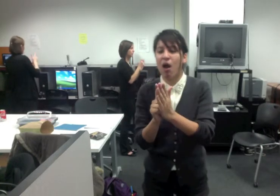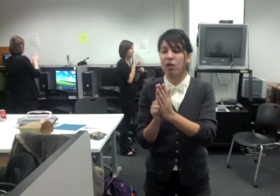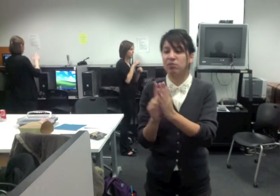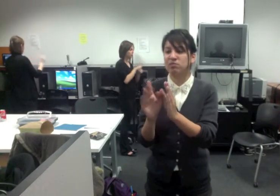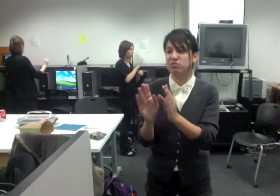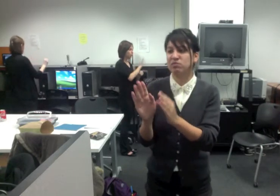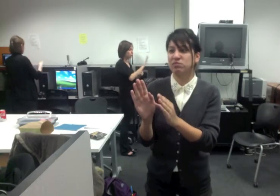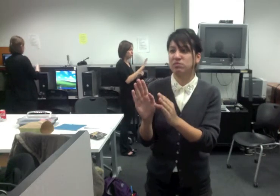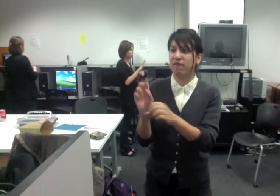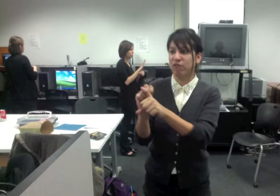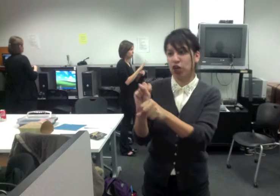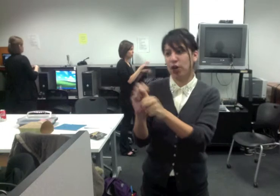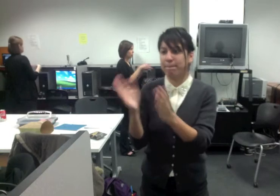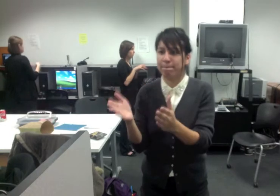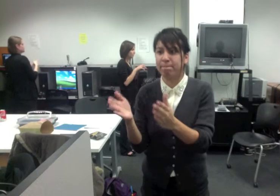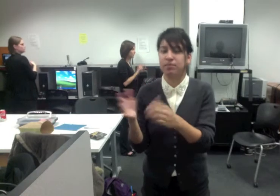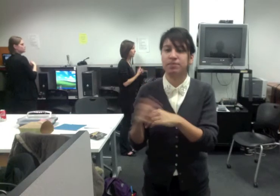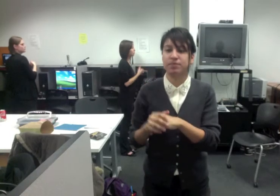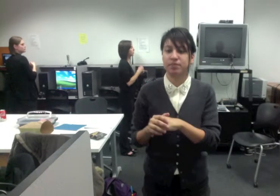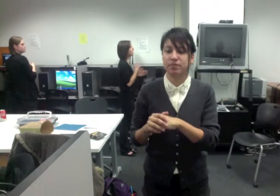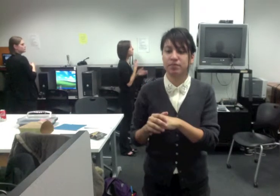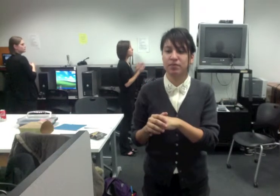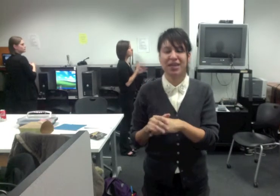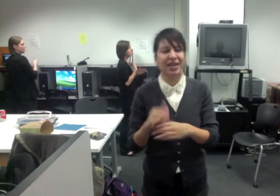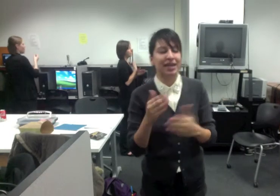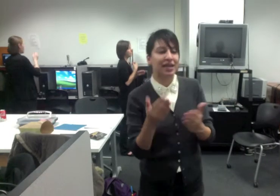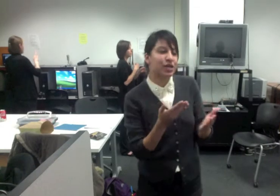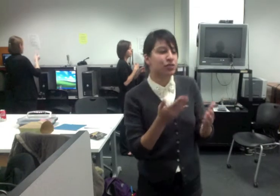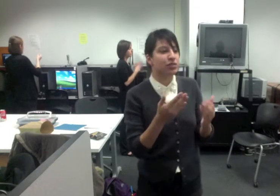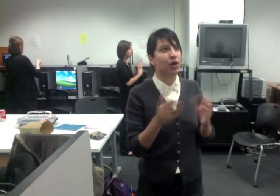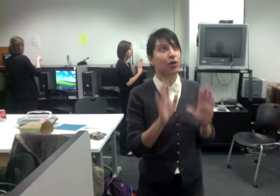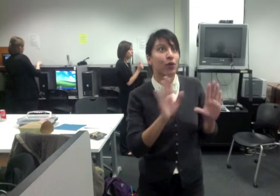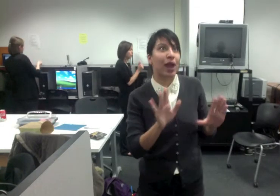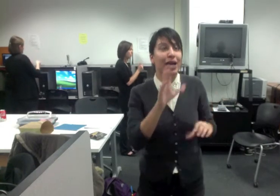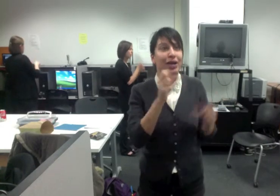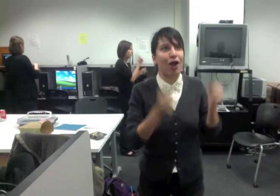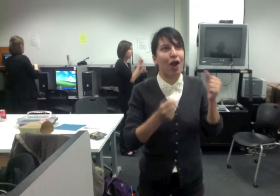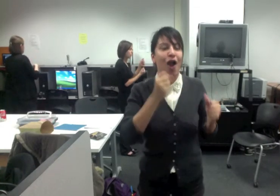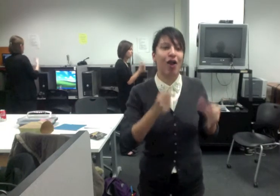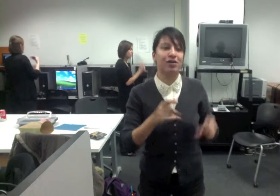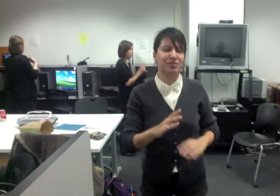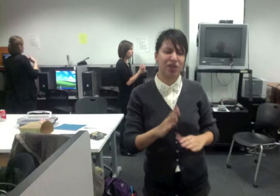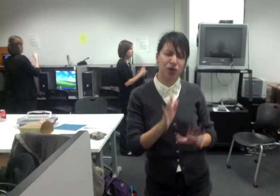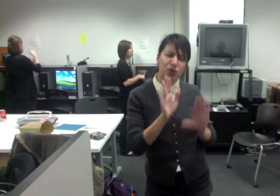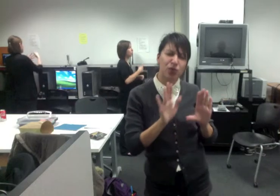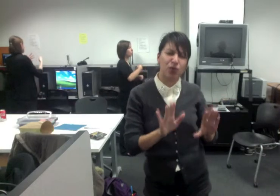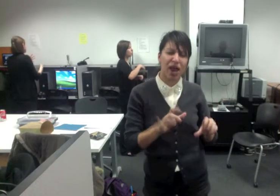new car. It gets great gas mileage. It has, you know, leather seats. Buy our car. But it's uninspiring. Here's how